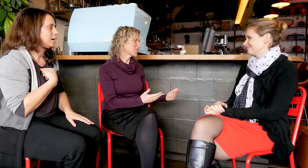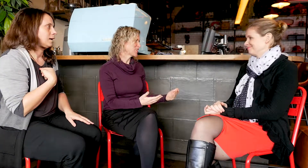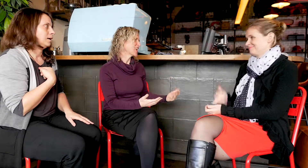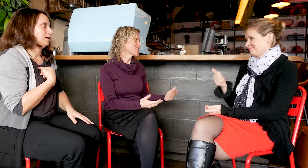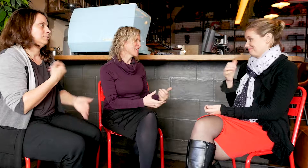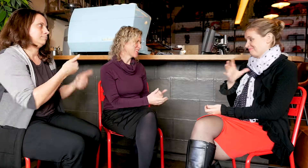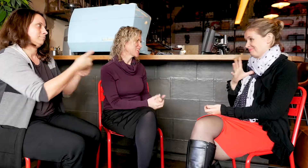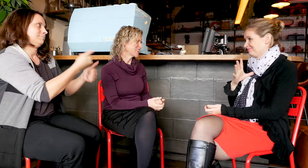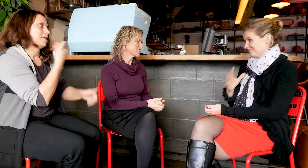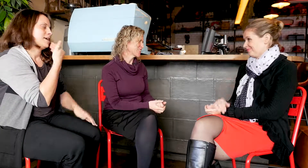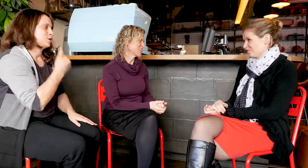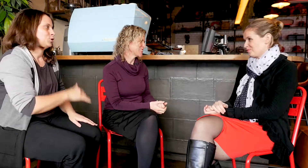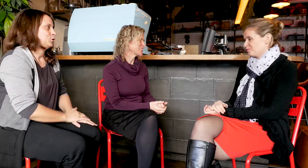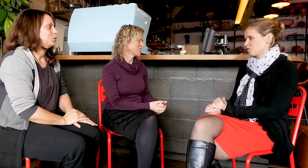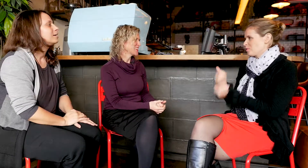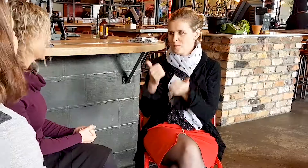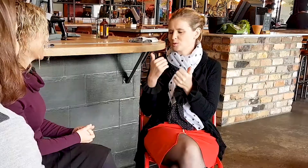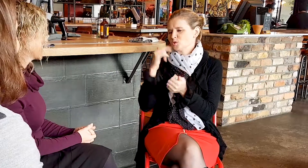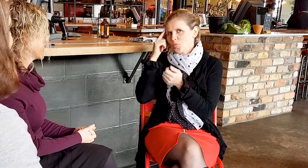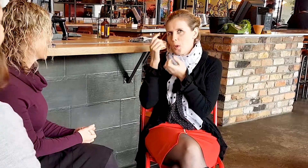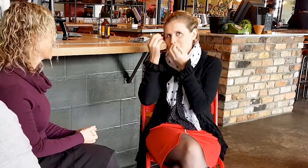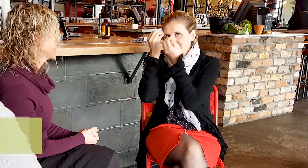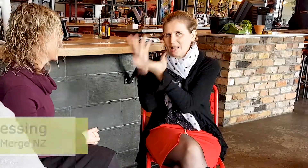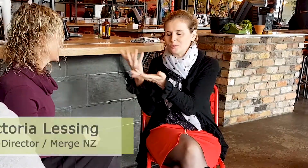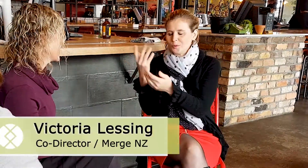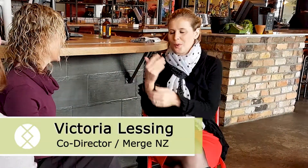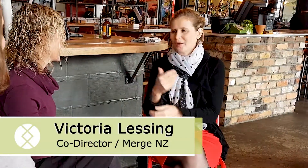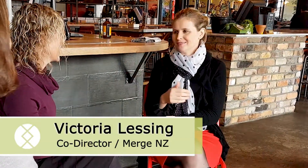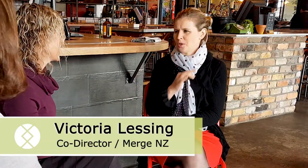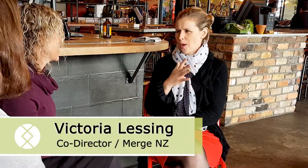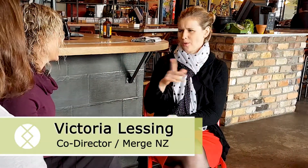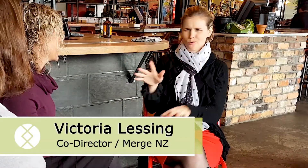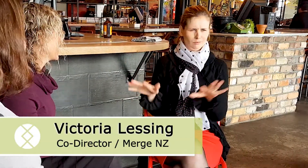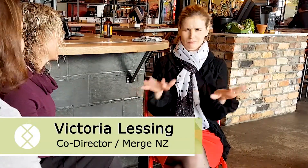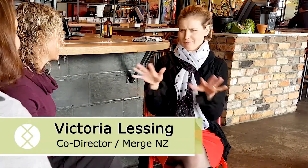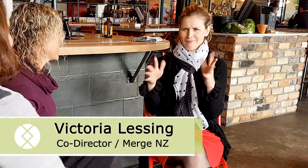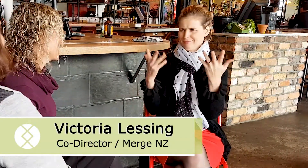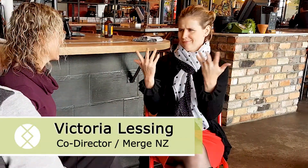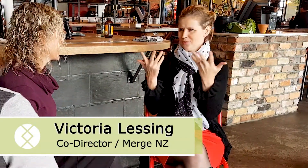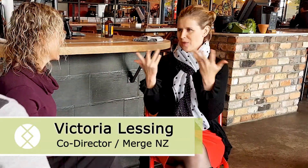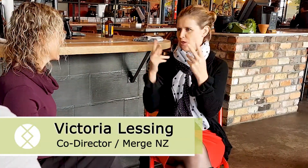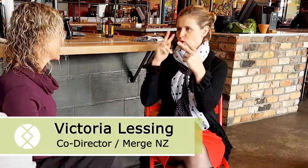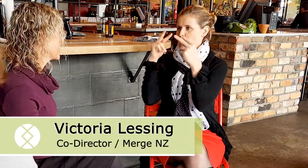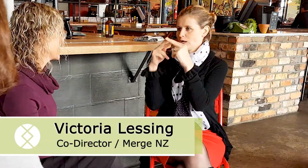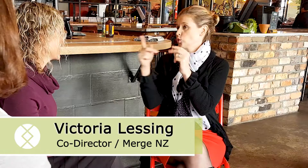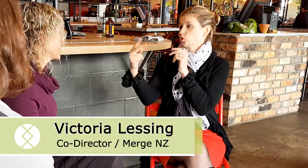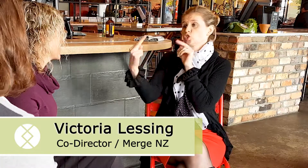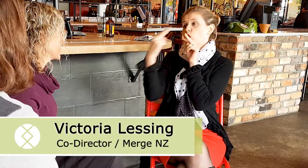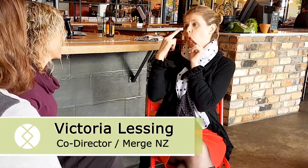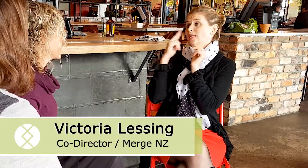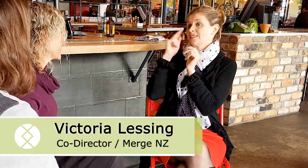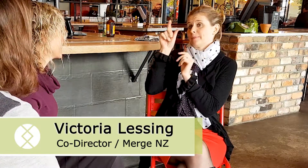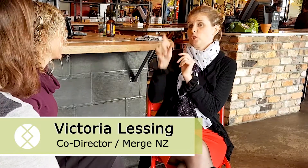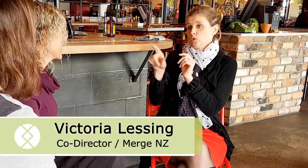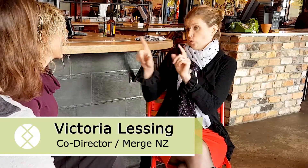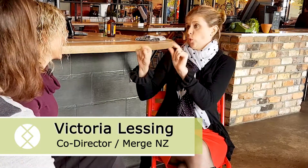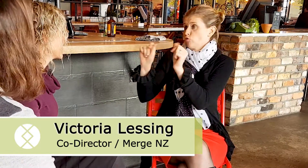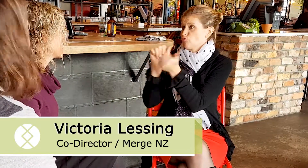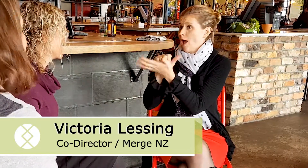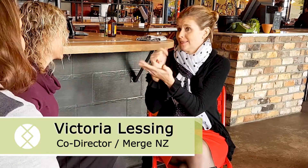of clarified that. That's really good. No problems. Just thought I'd let you know that information, just so you're not thinking, oh, this is a bit strange, but